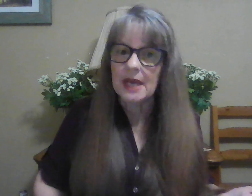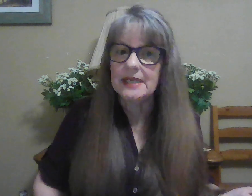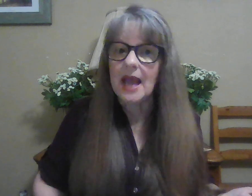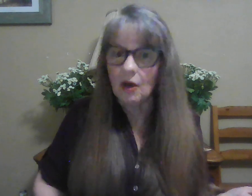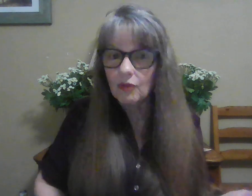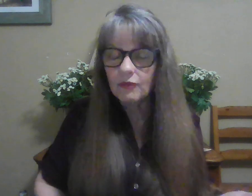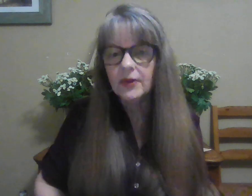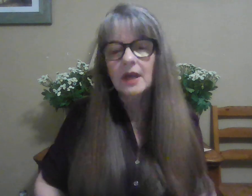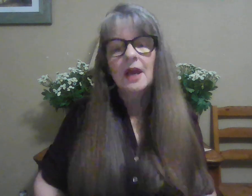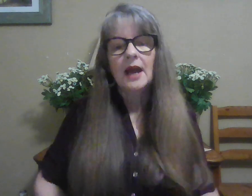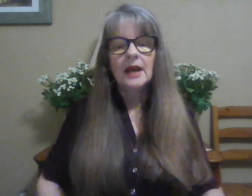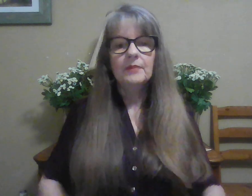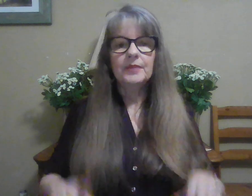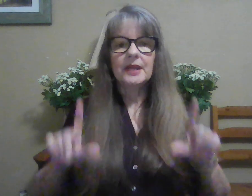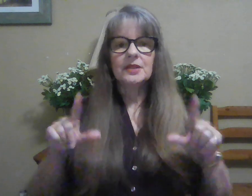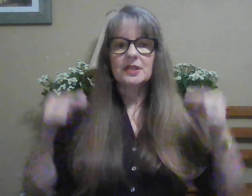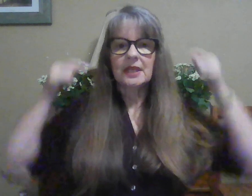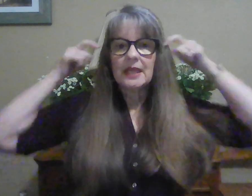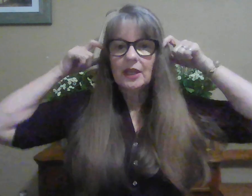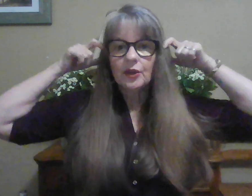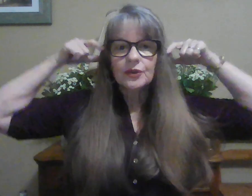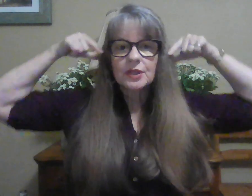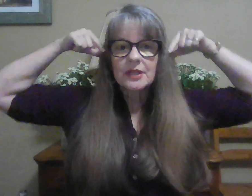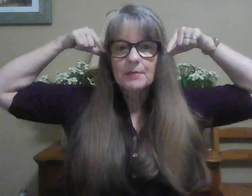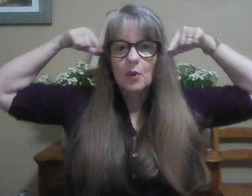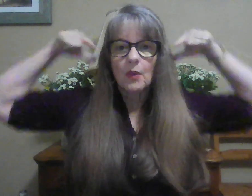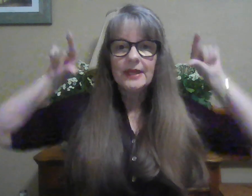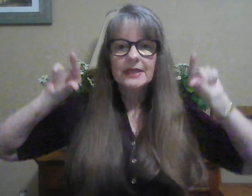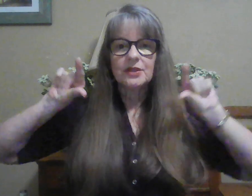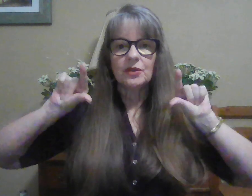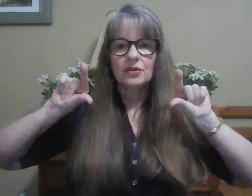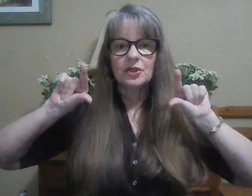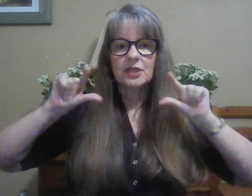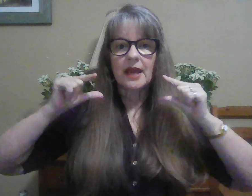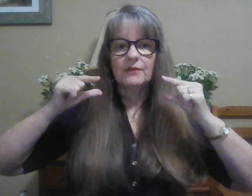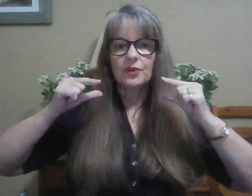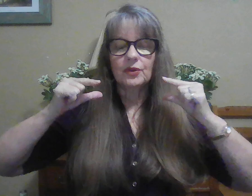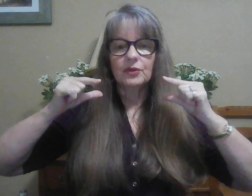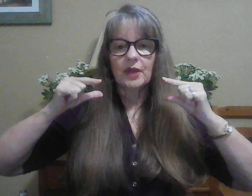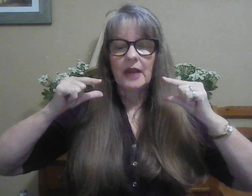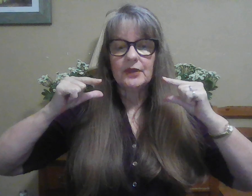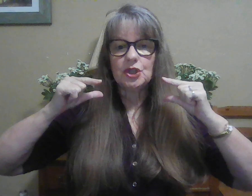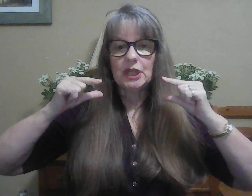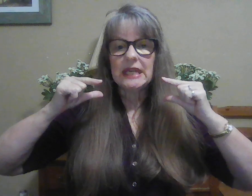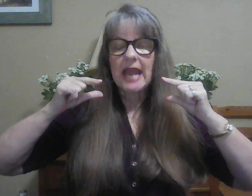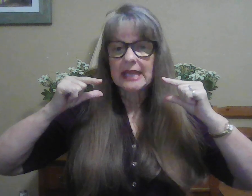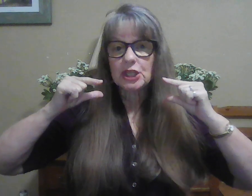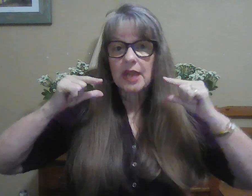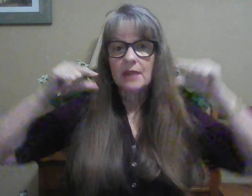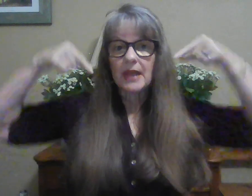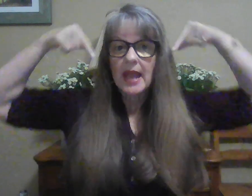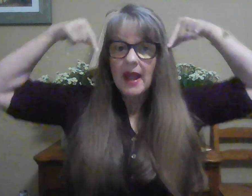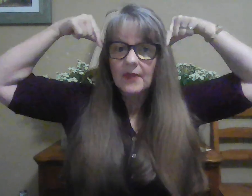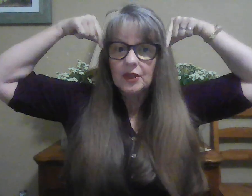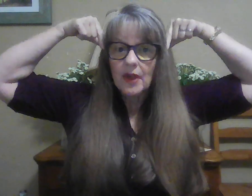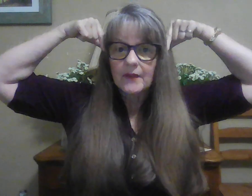as elf. Because it's the ears, because they point, and so you just have your kind of a G hand shape, and then you have it